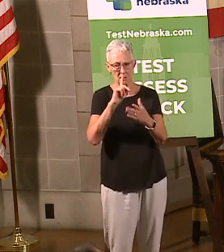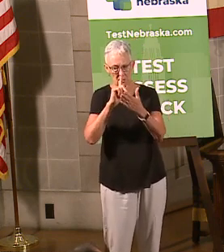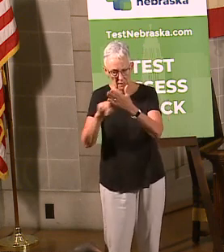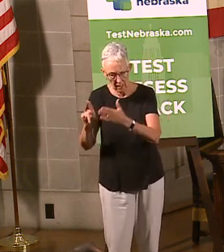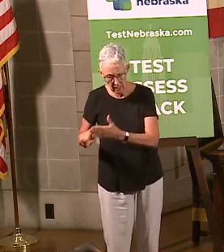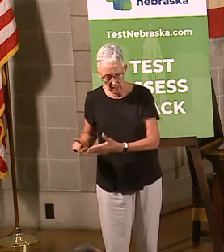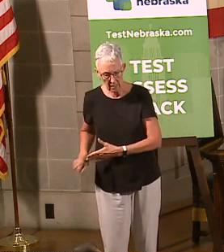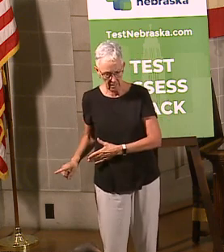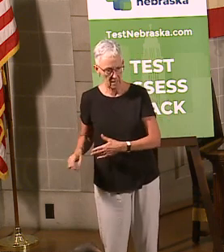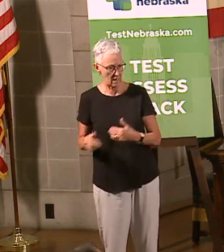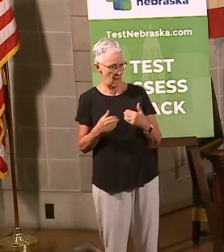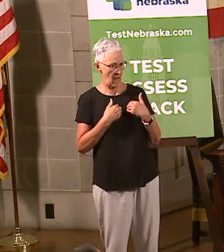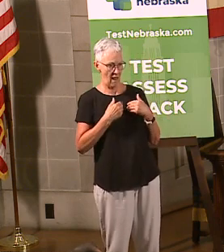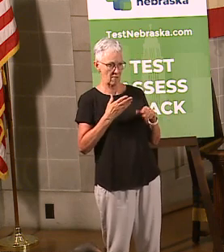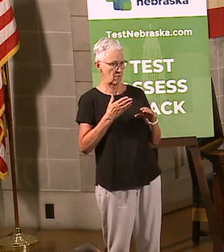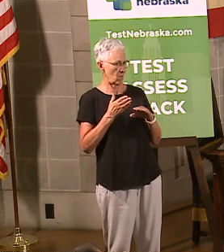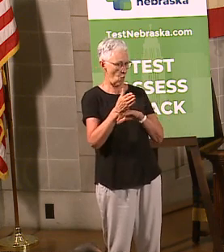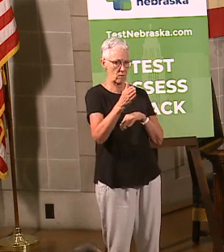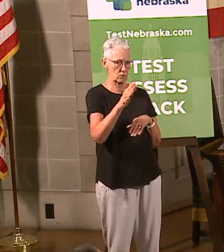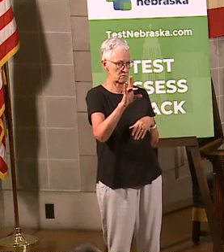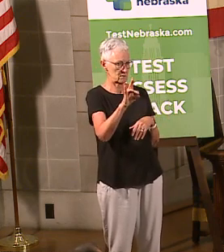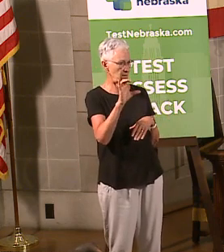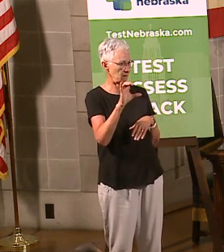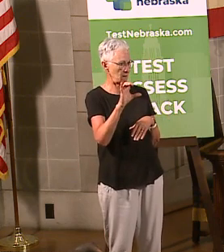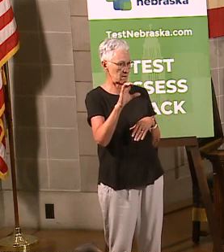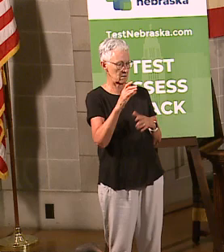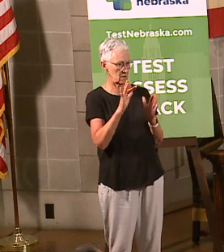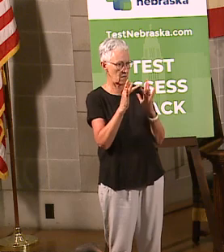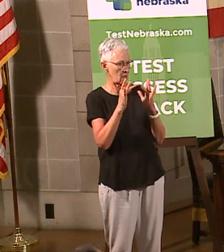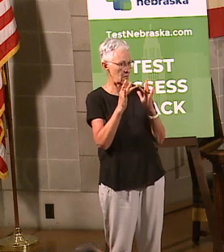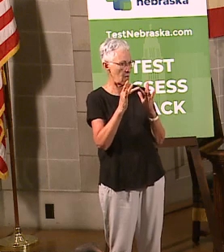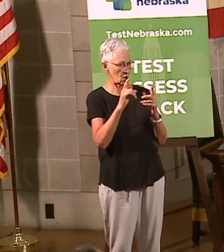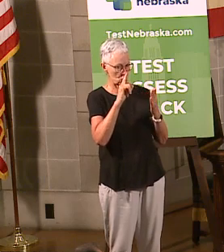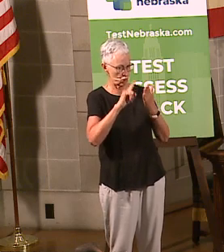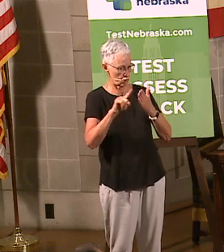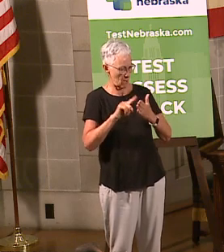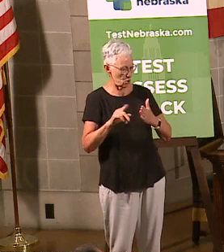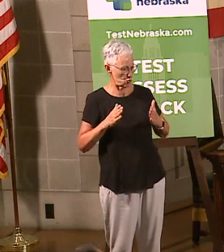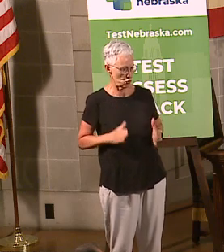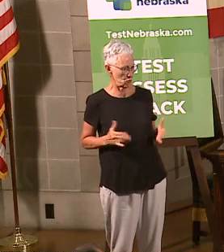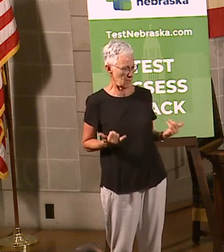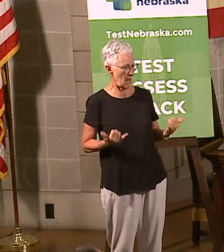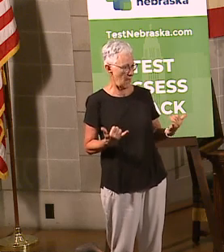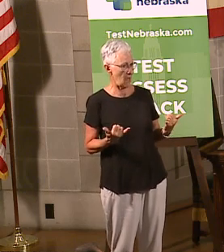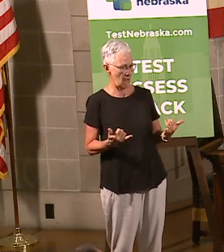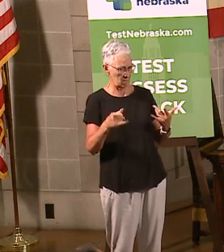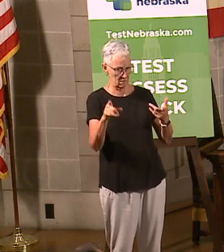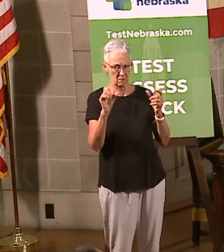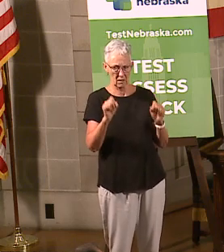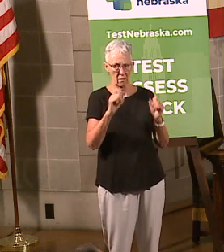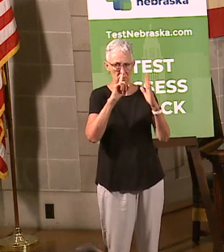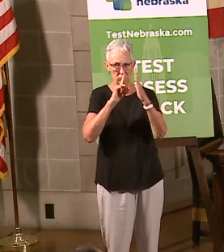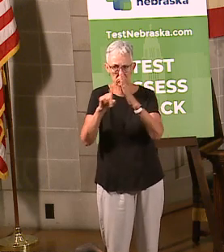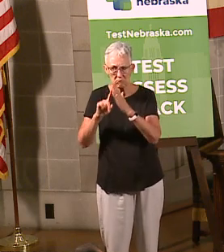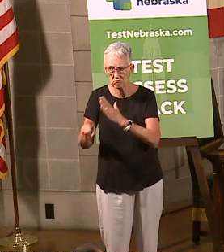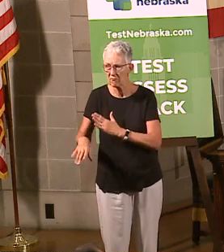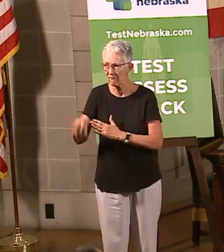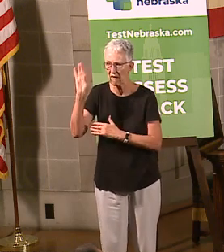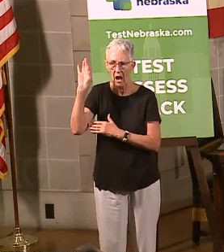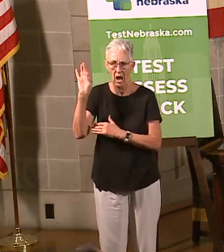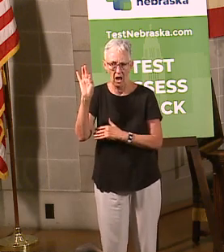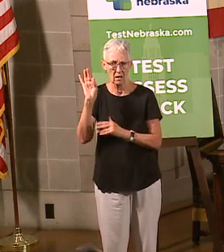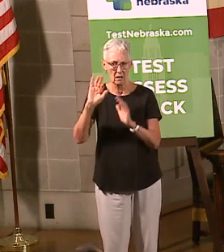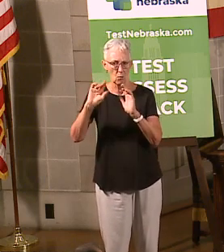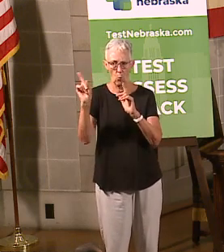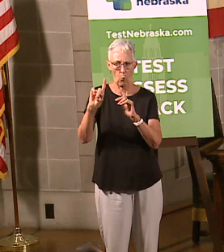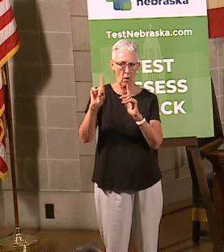750 contact tracers now trained to be able to get on top of anything and do robust contact tracing. So we've got the resources to be able to do